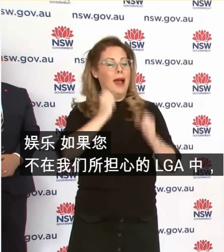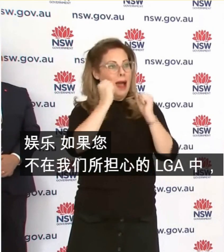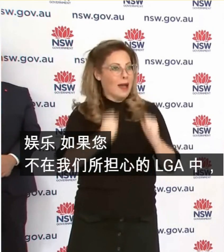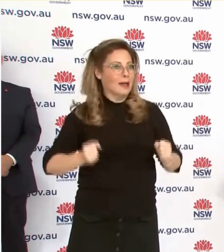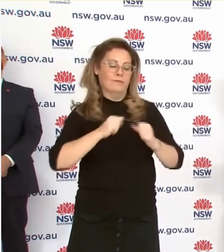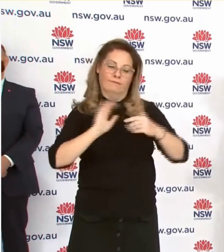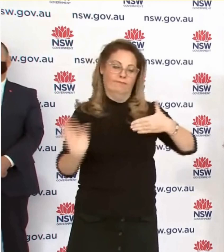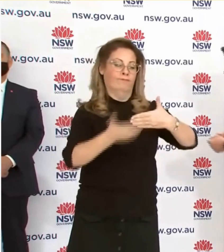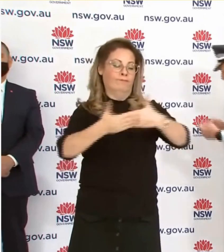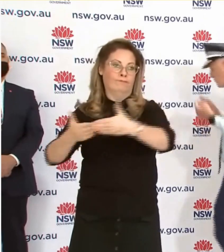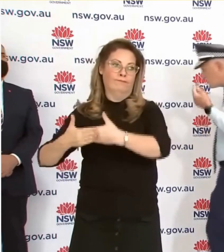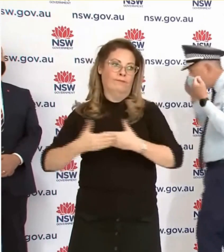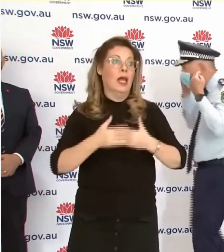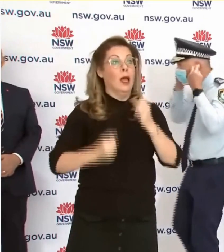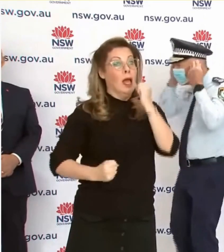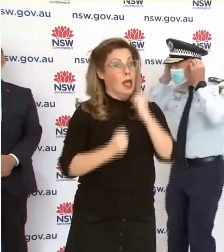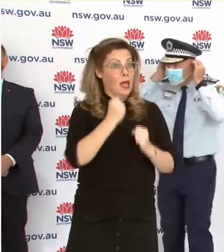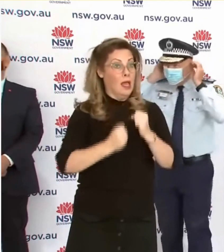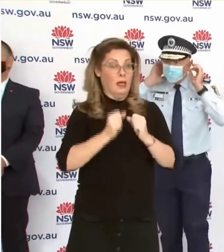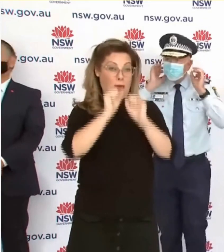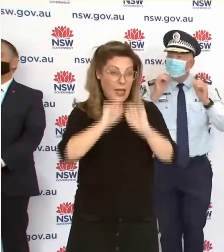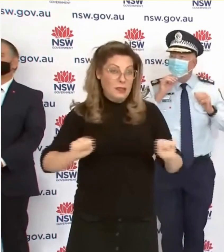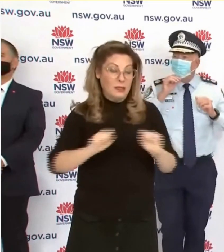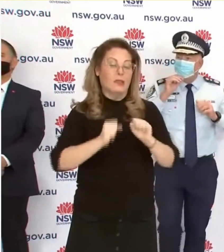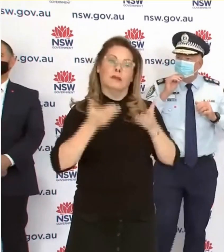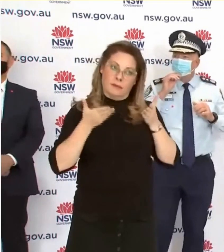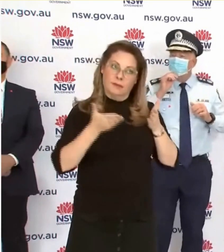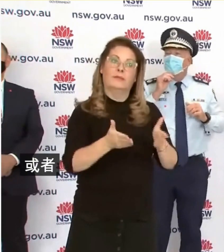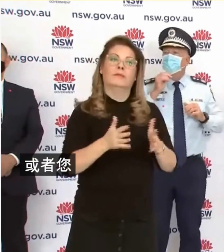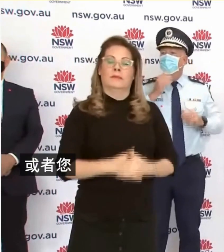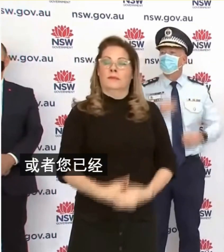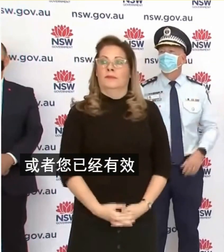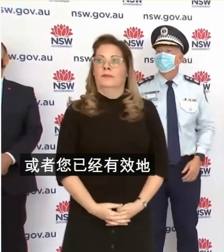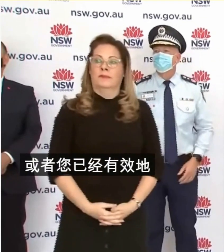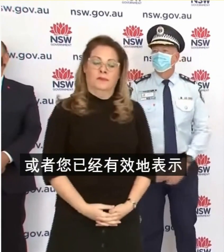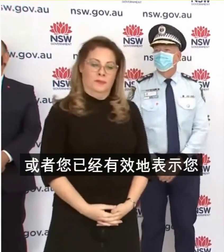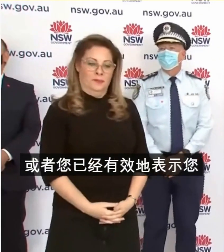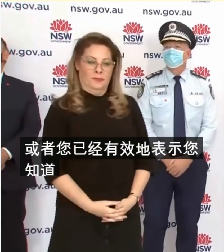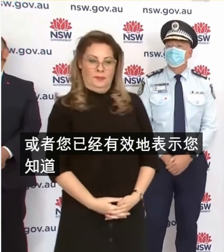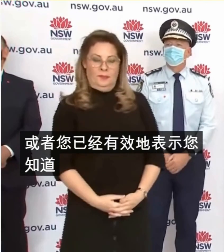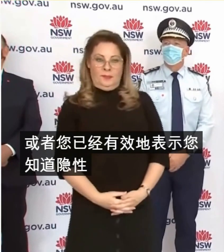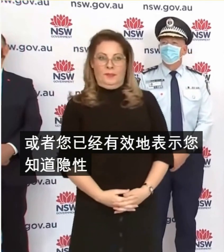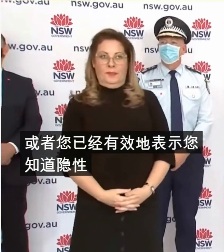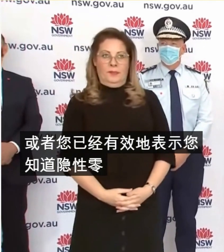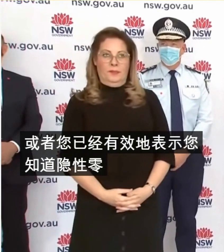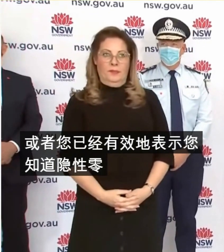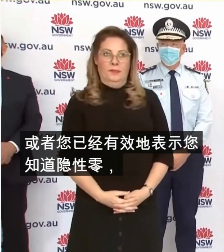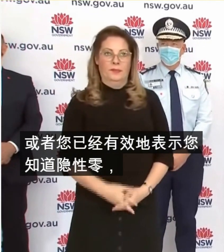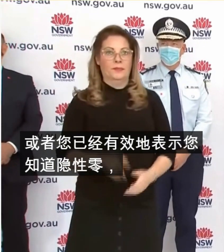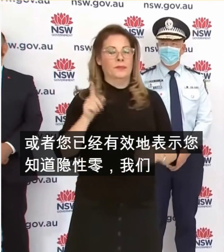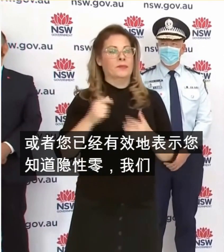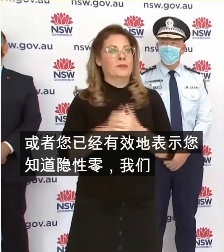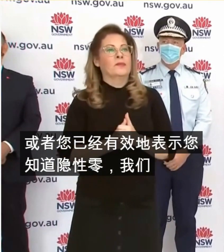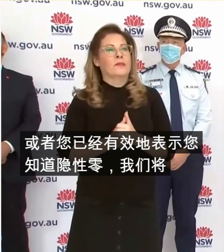Thank you. About borders, because we have effectively, or you have effectively said that, COVID